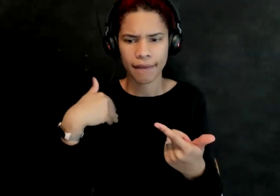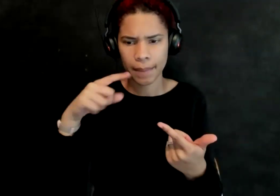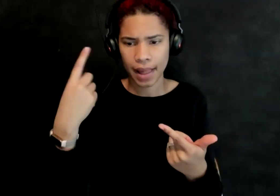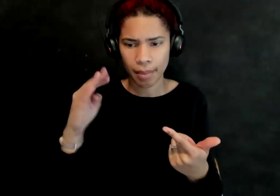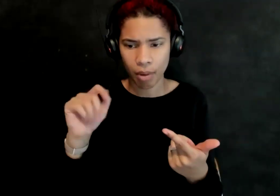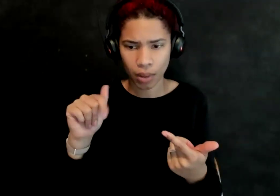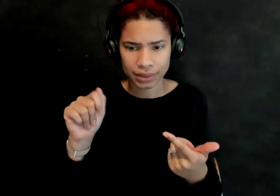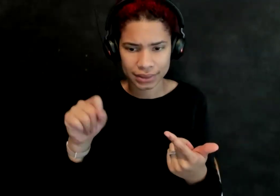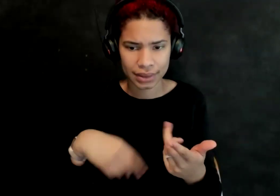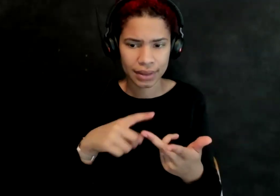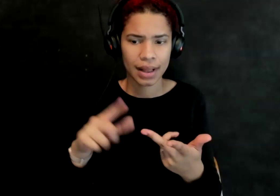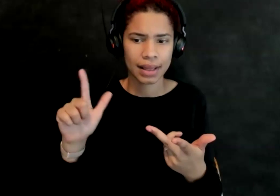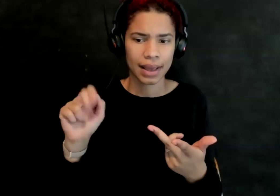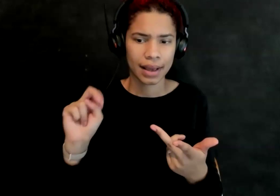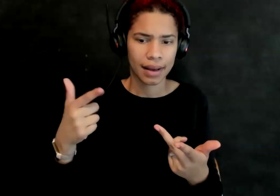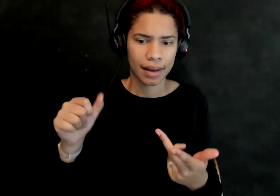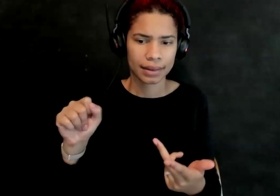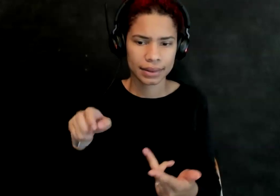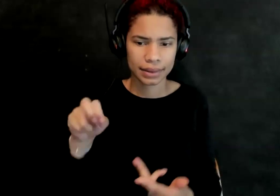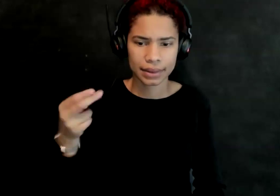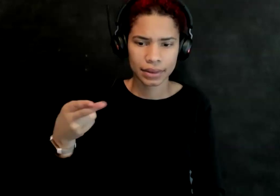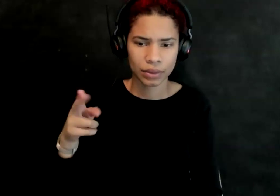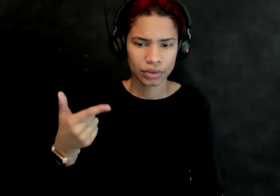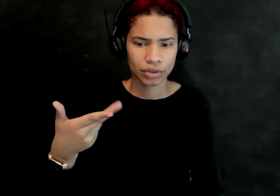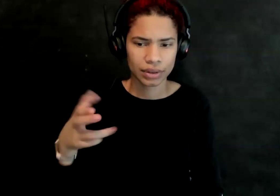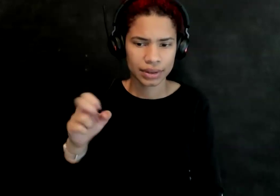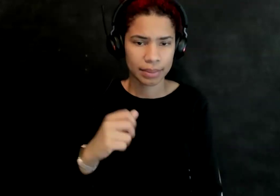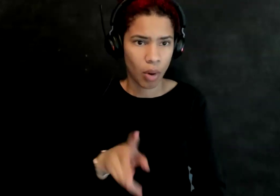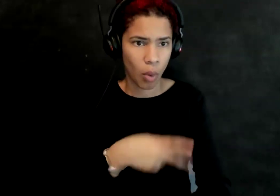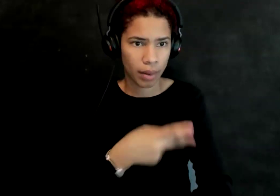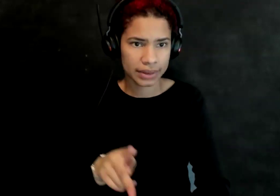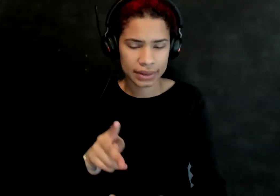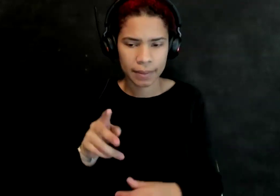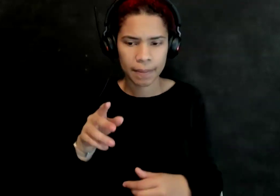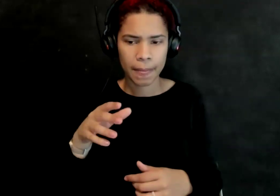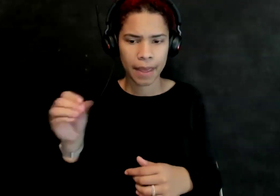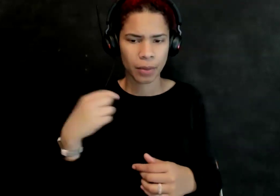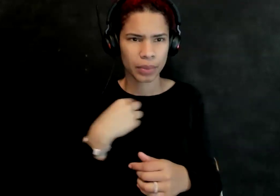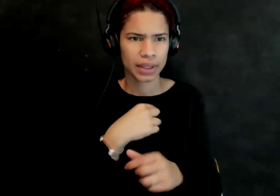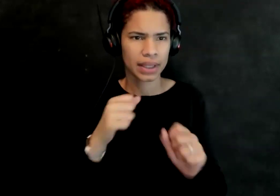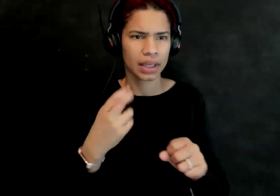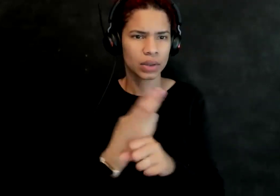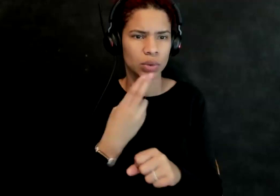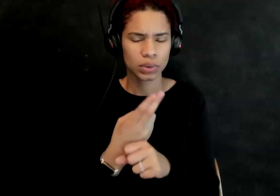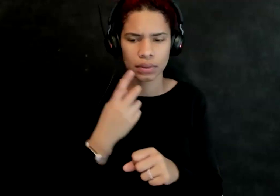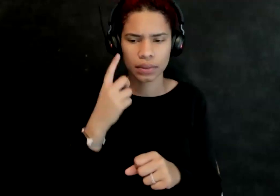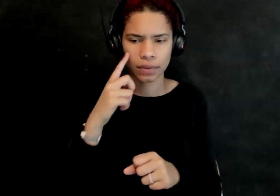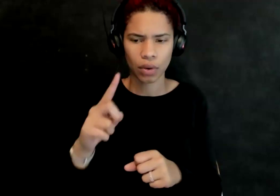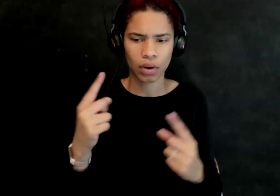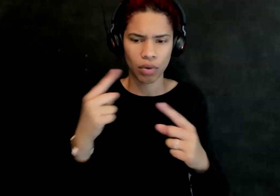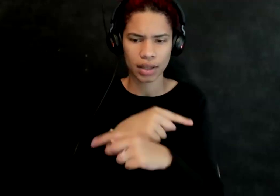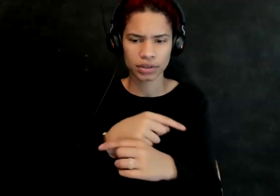can use as a source for activity, but you can also use it to cross-reference. And I'll talk about that in a second. But when